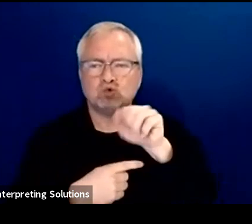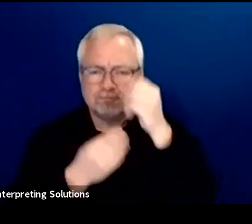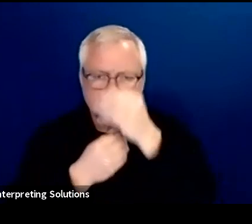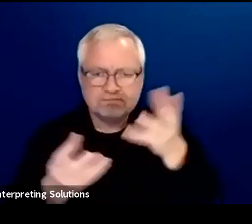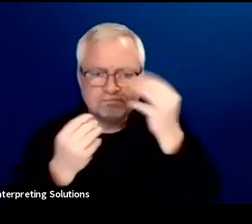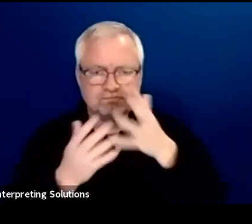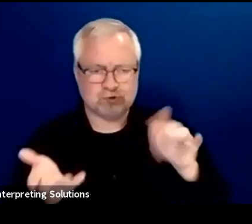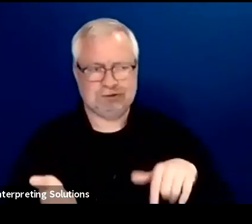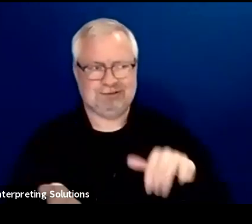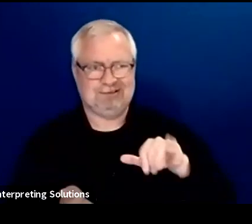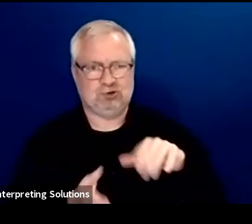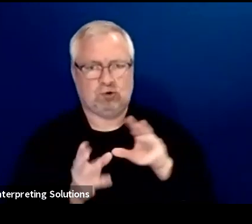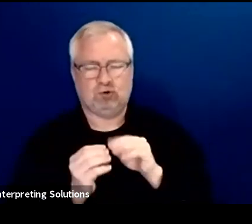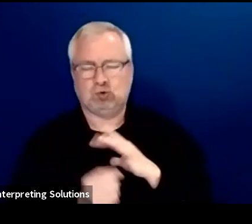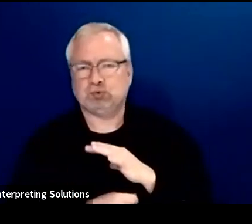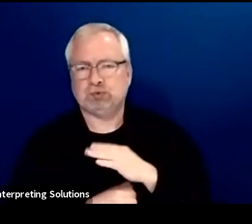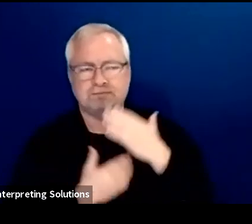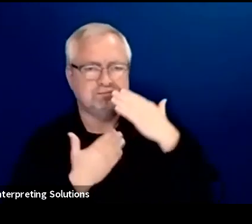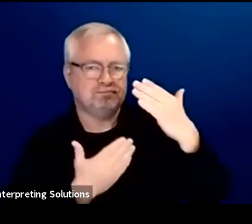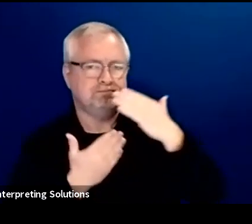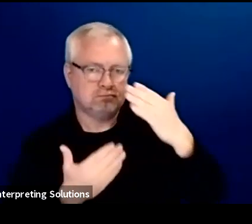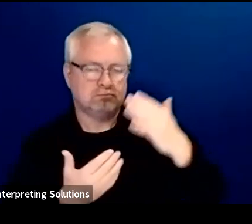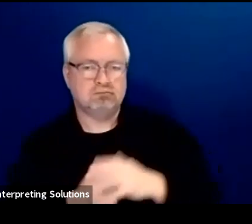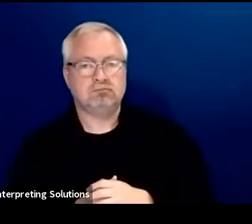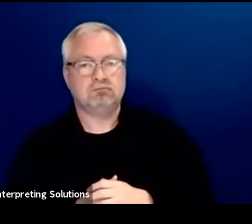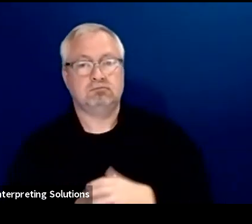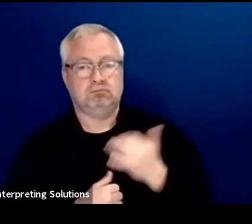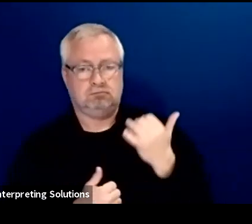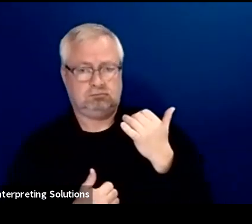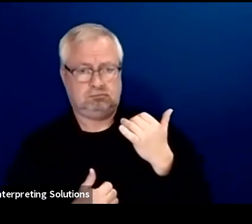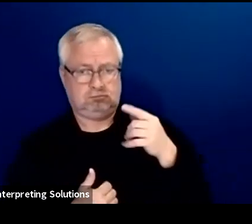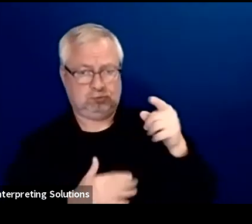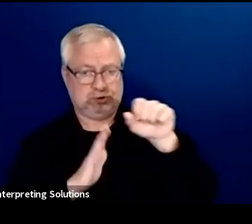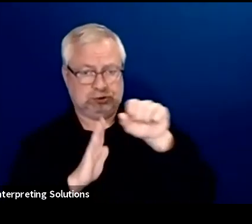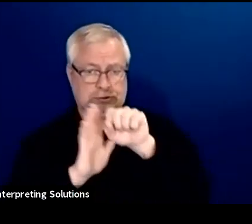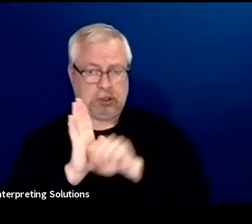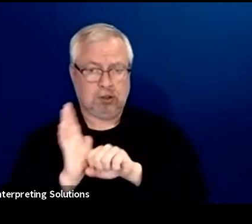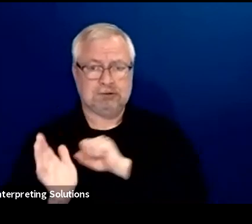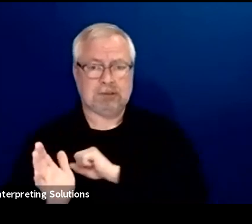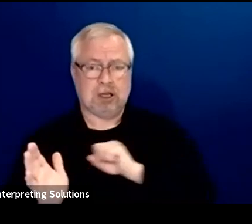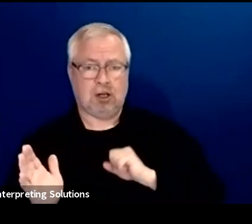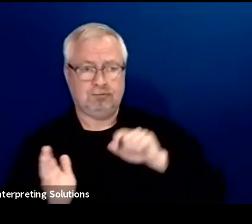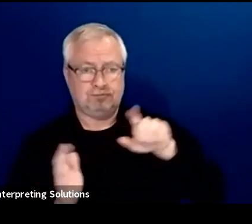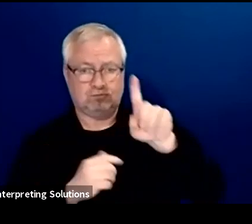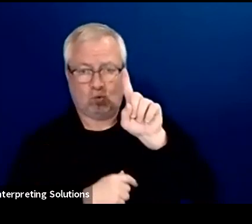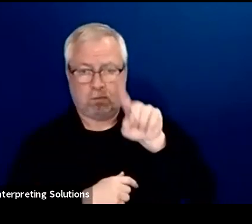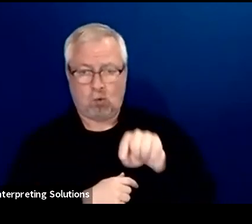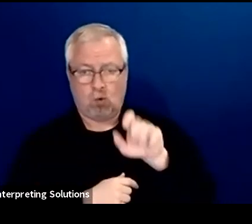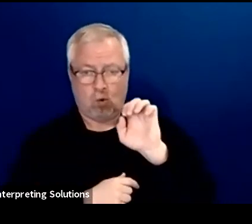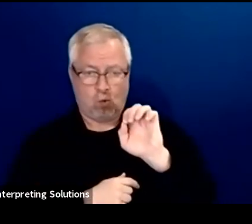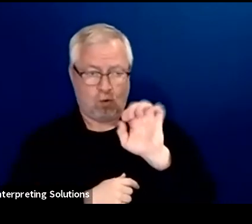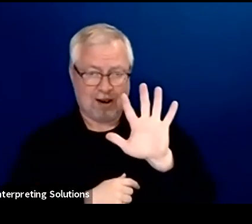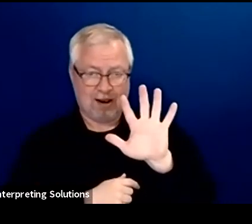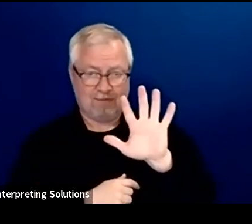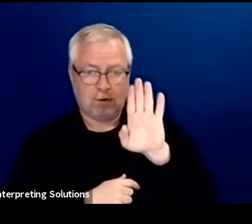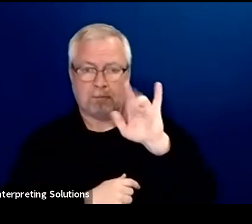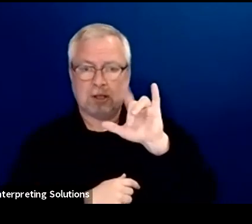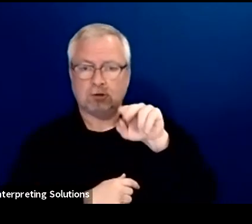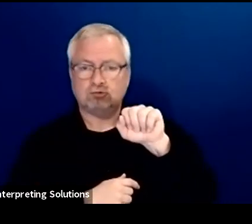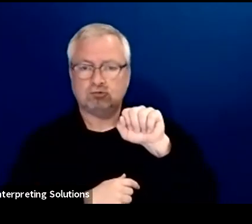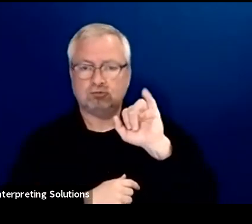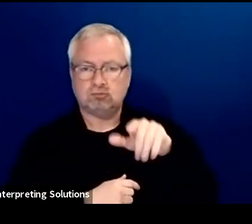suggested in a state Senate budget hearing today that our $1.5 billion surplus has basically evaporated. And Dr.